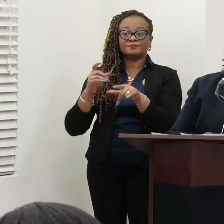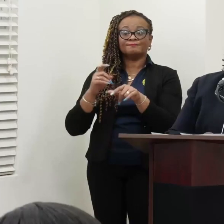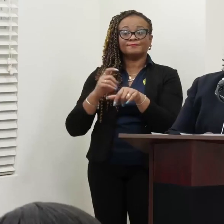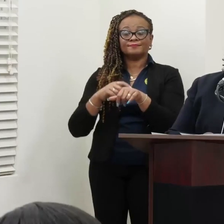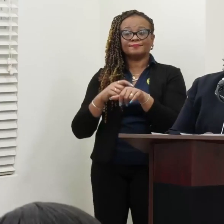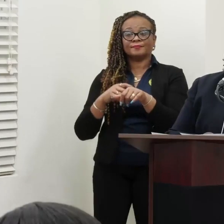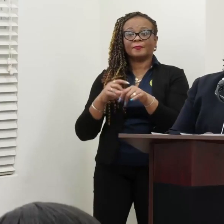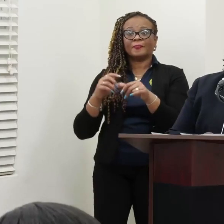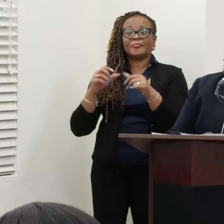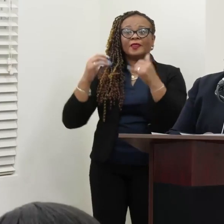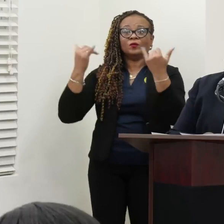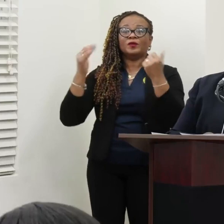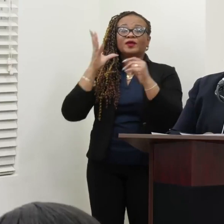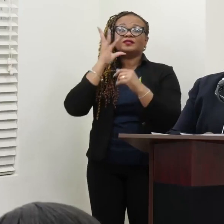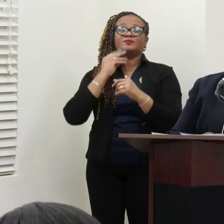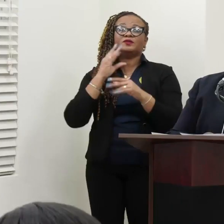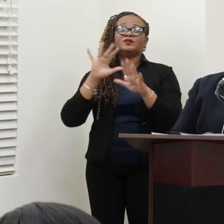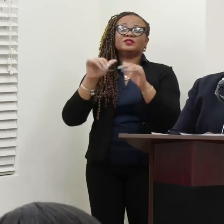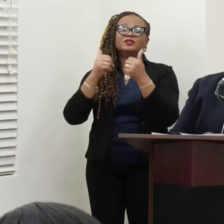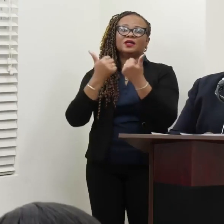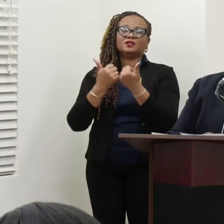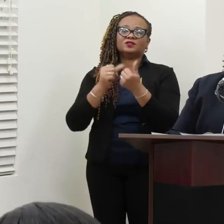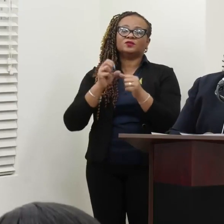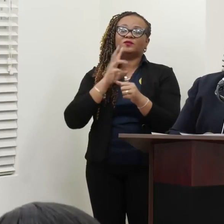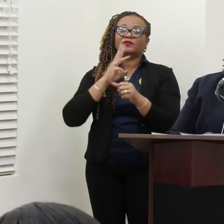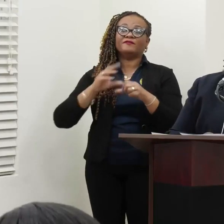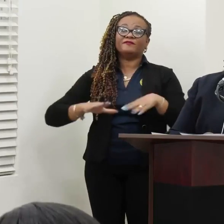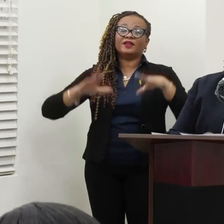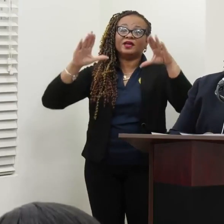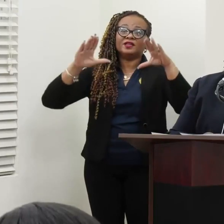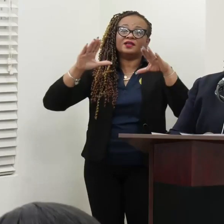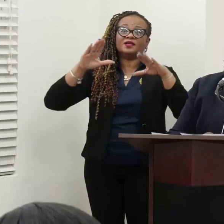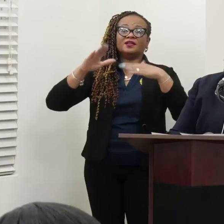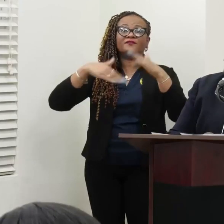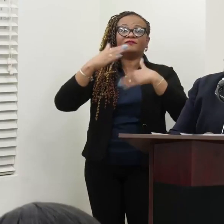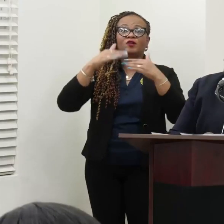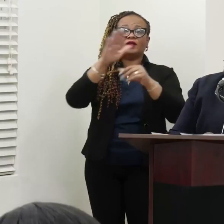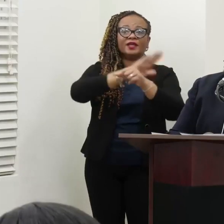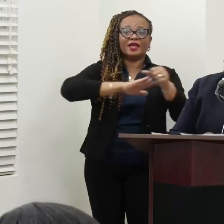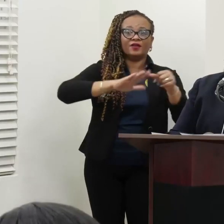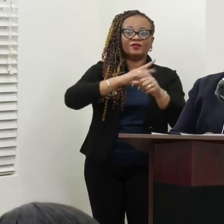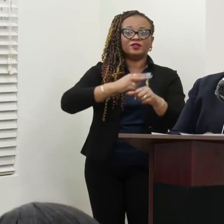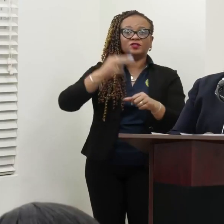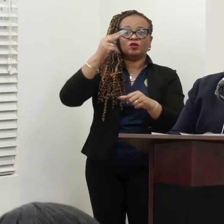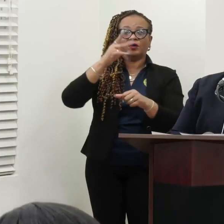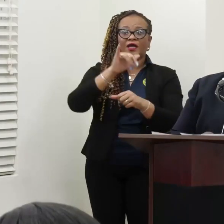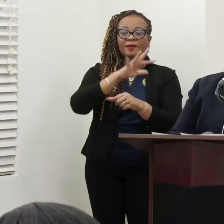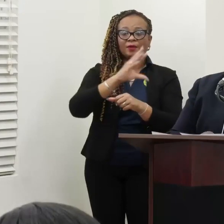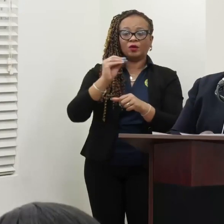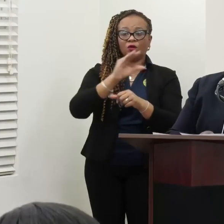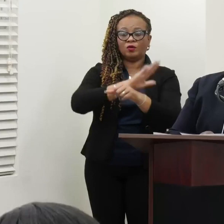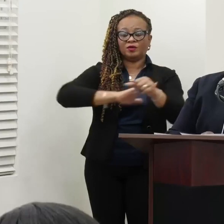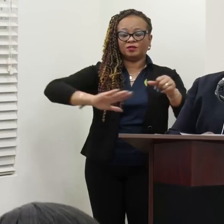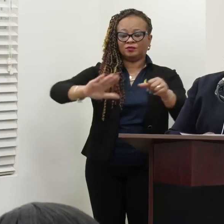time, we are experiencing challenges with flooding in the following areas in the North Abaco